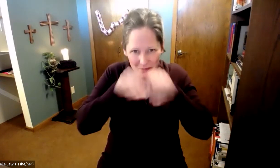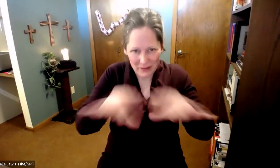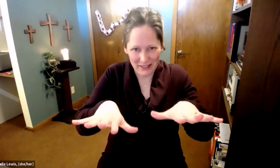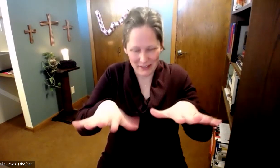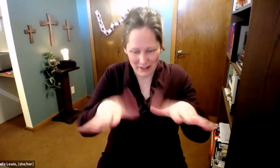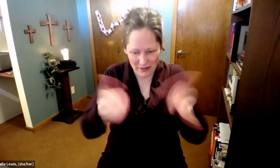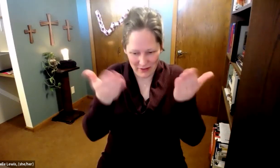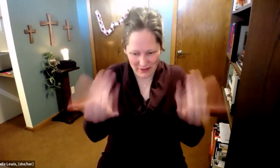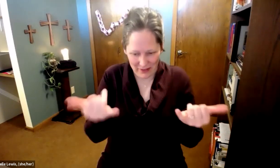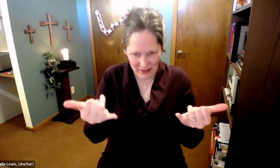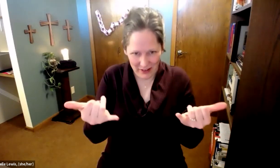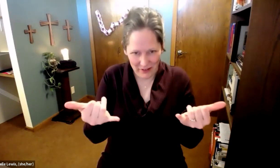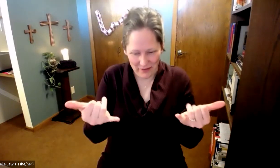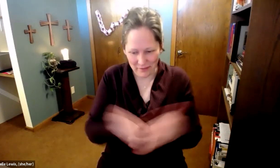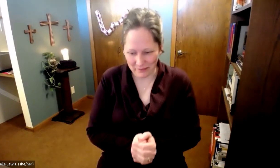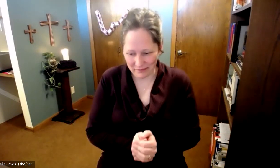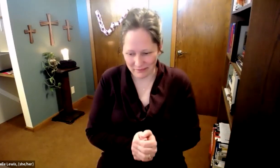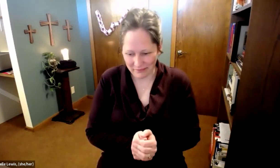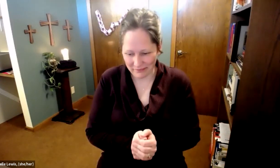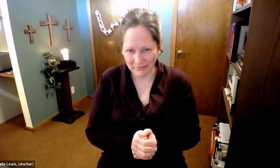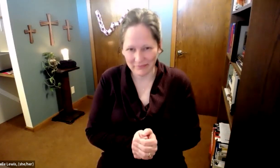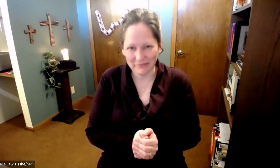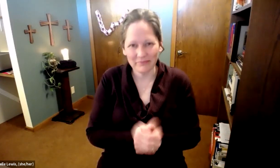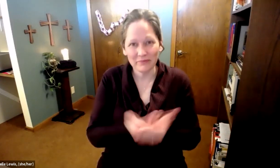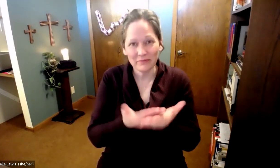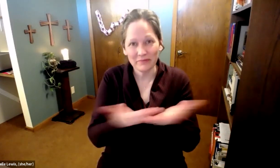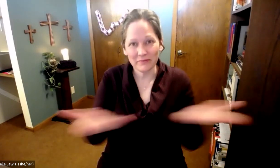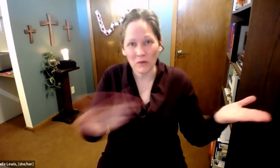Receive the blessing before you go.